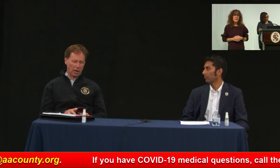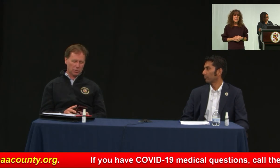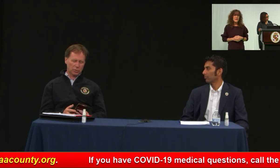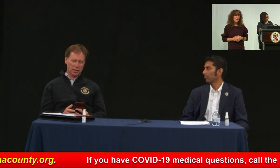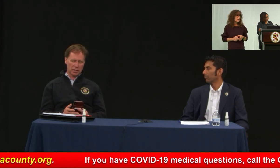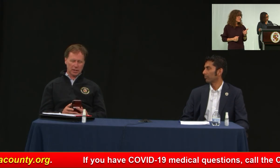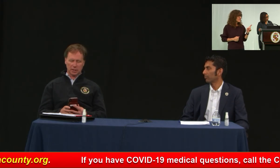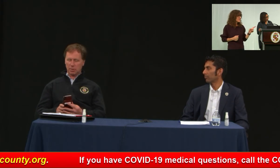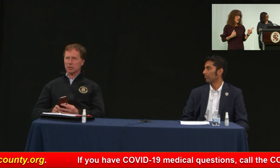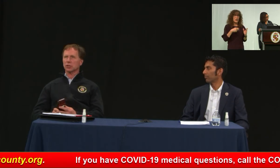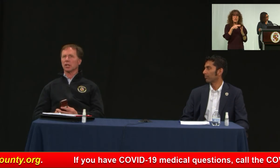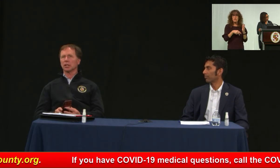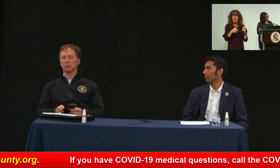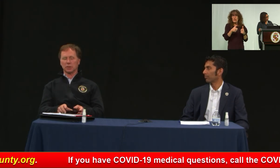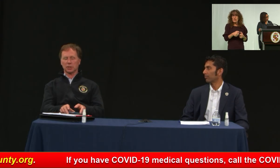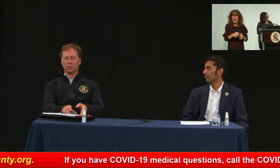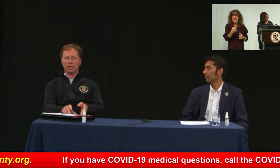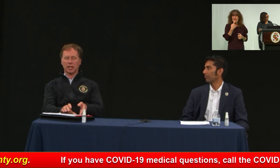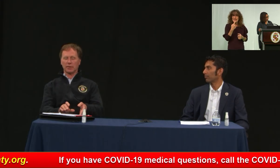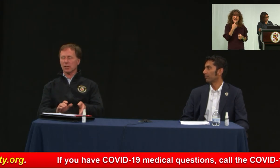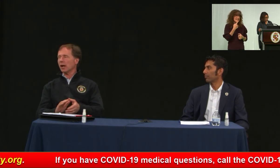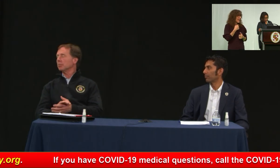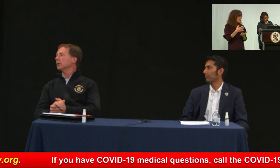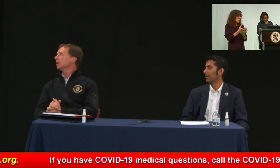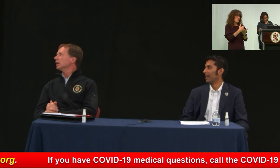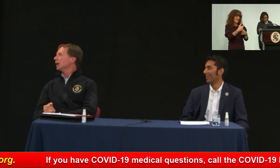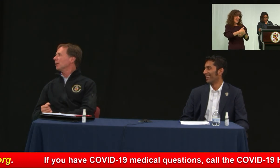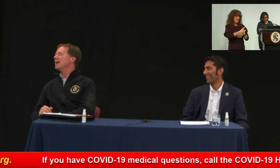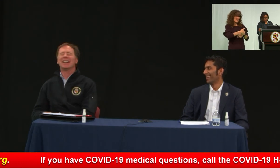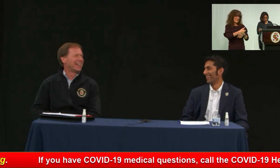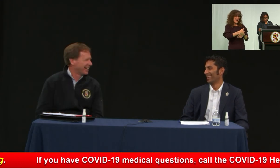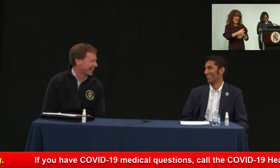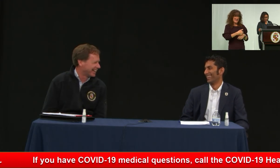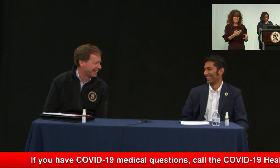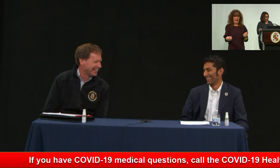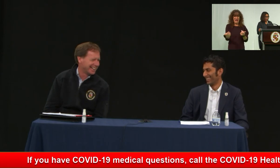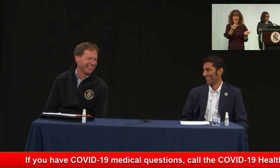I'm sorry, I was reading a text message saying that we're just running out of time, but